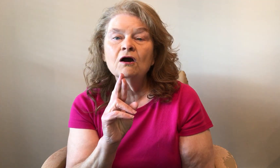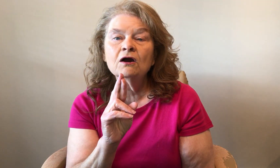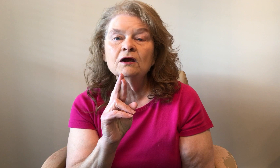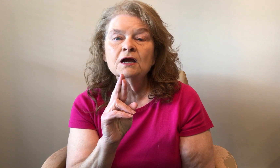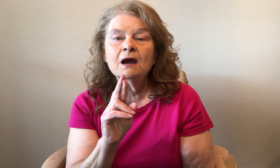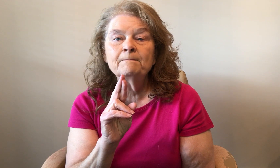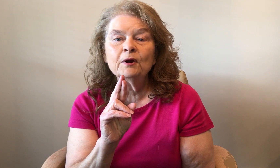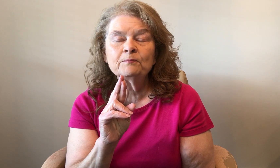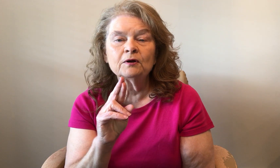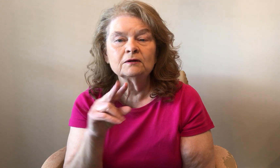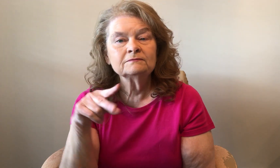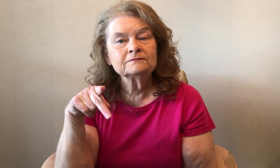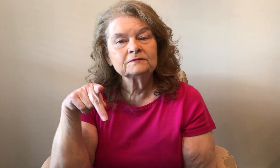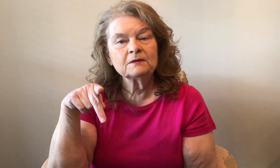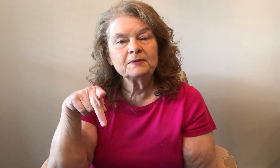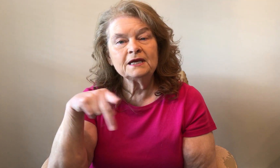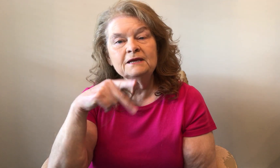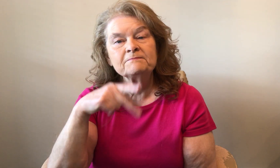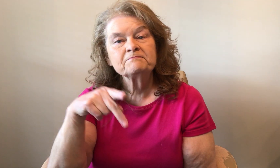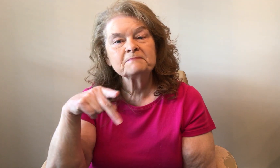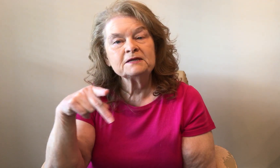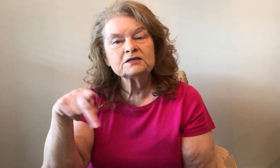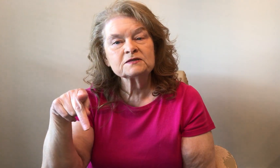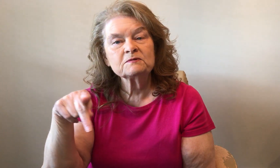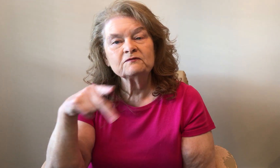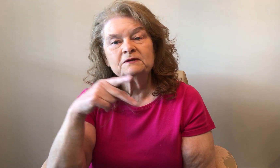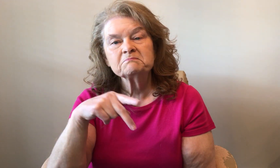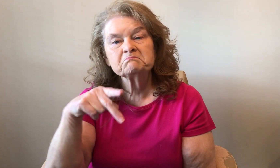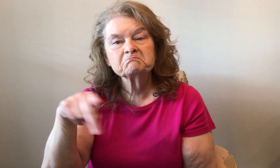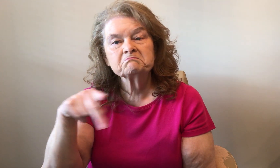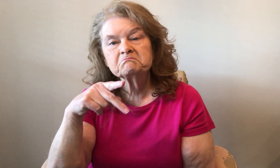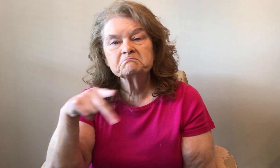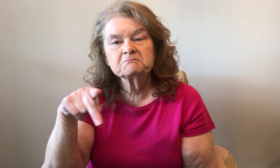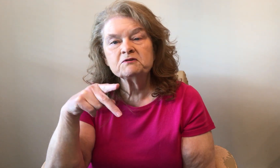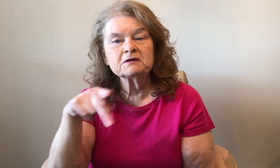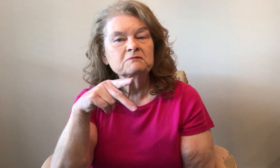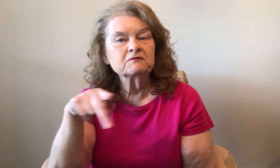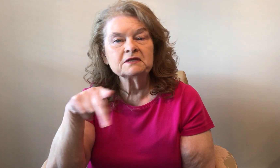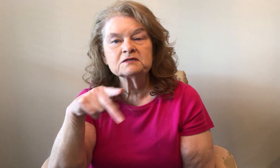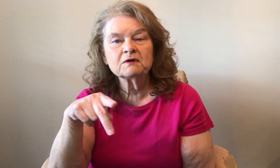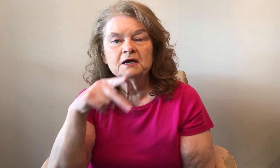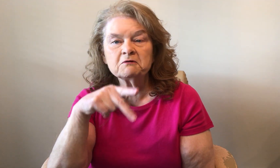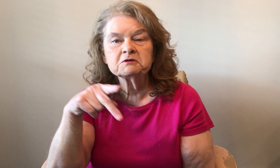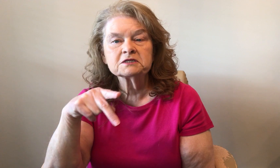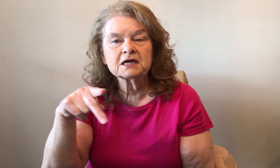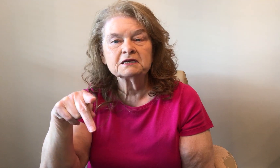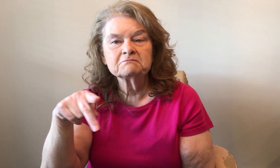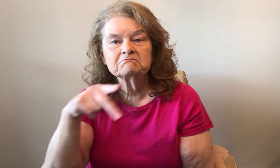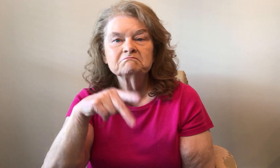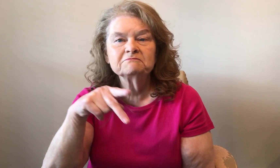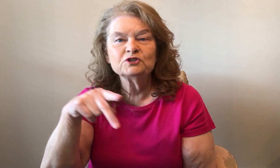are purple. The P, and just move it. You can move it this way or just kind of jump